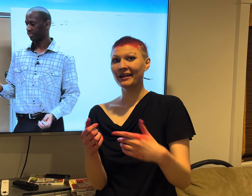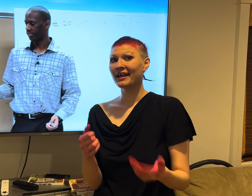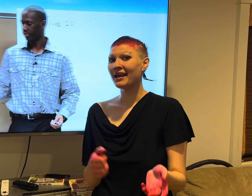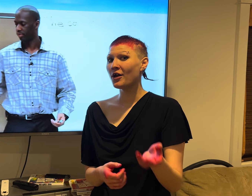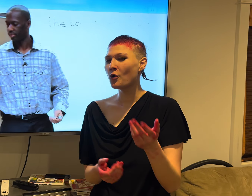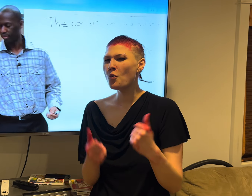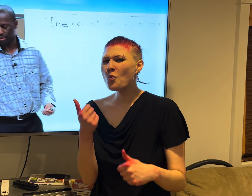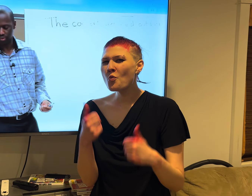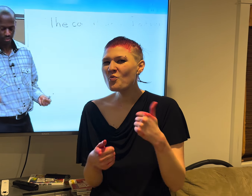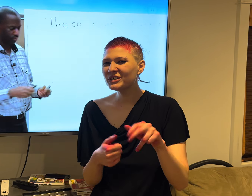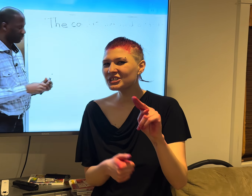Thank you.